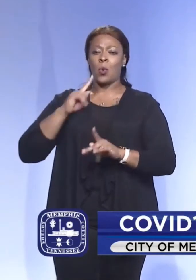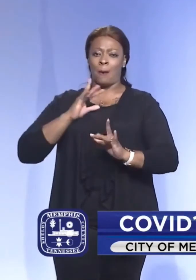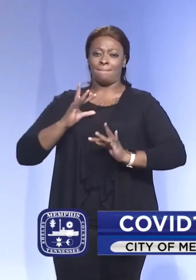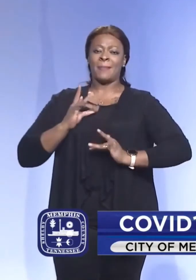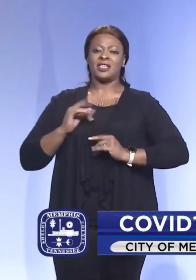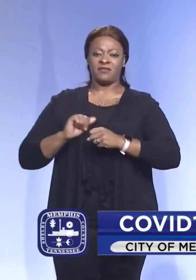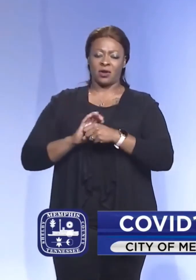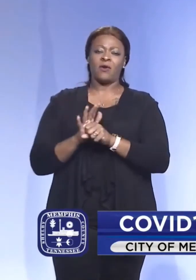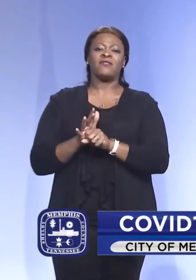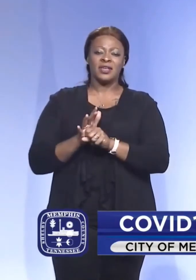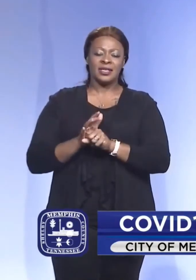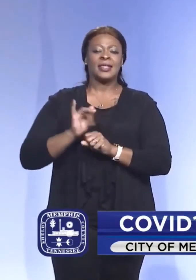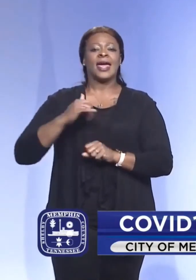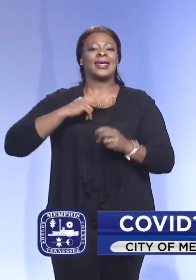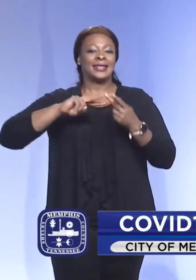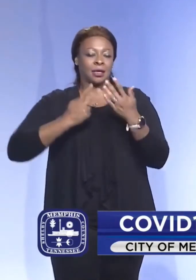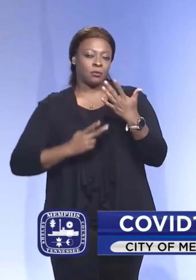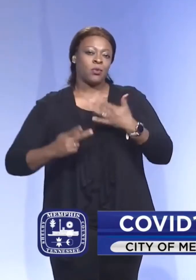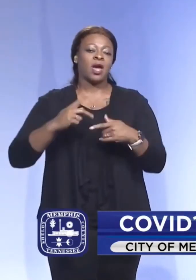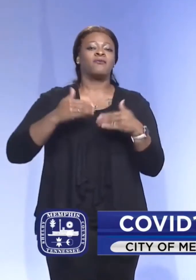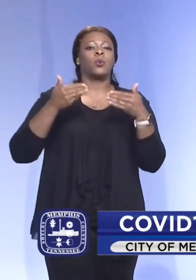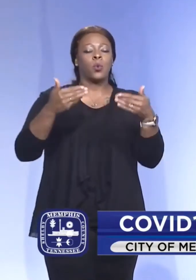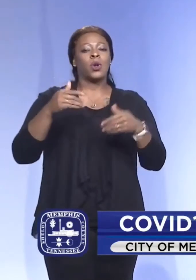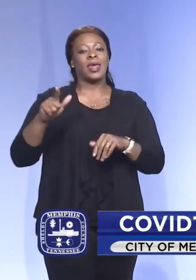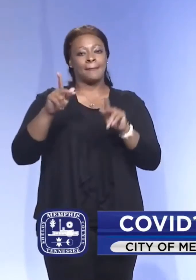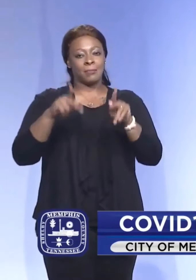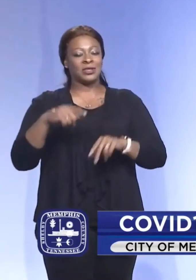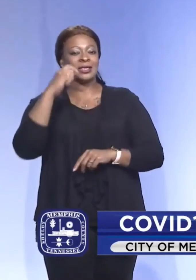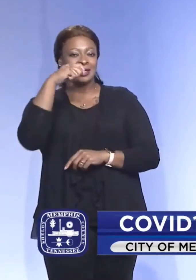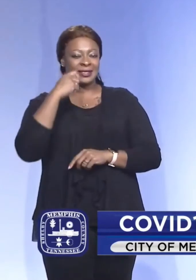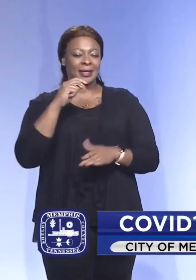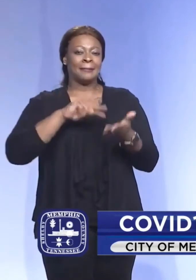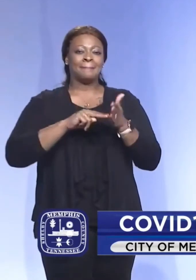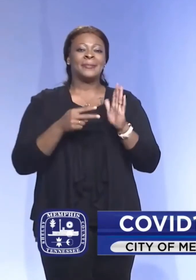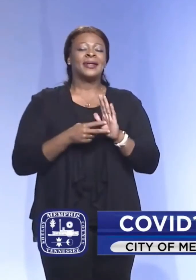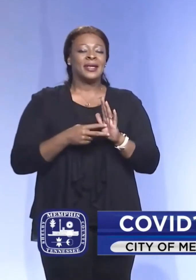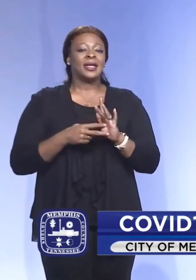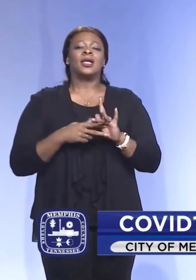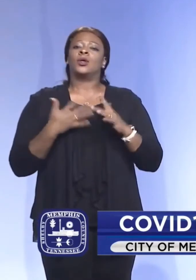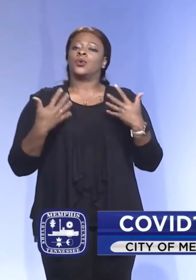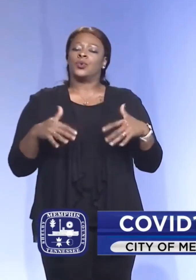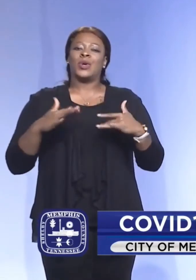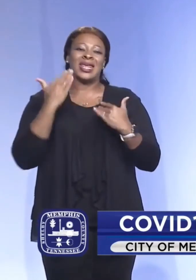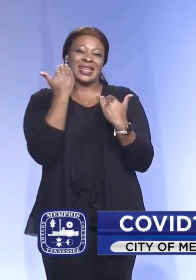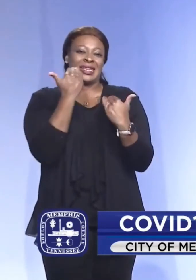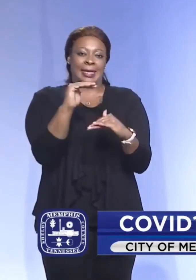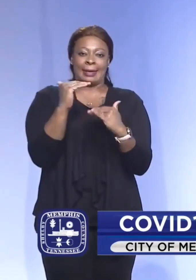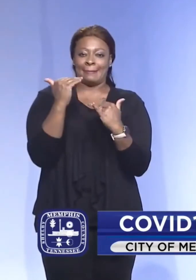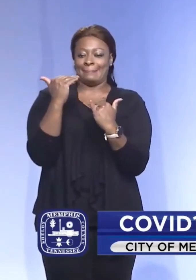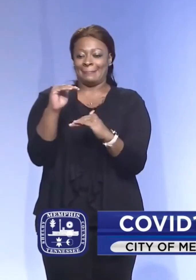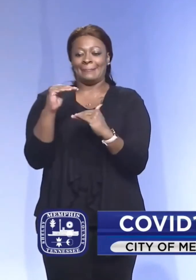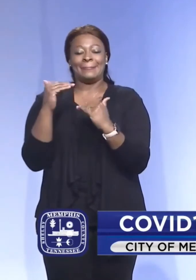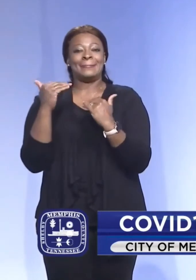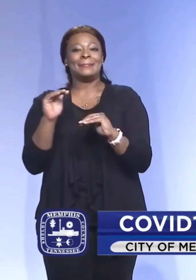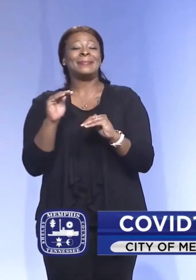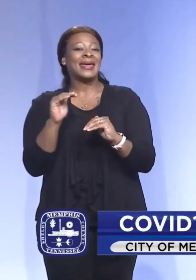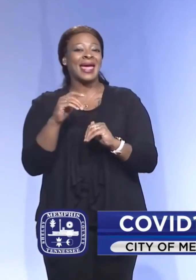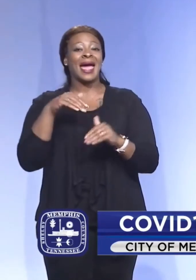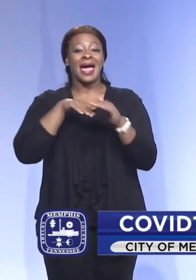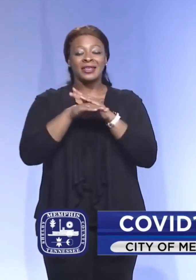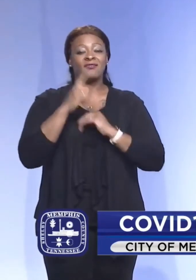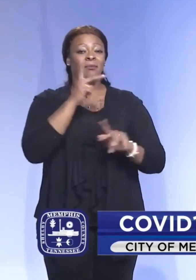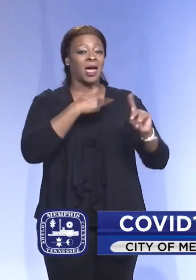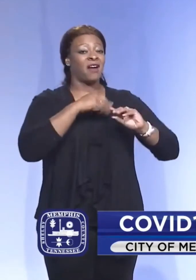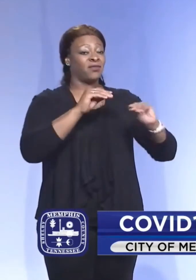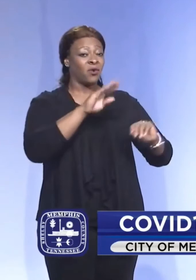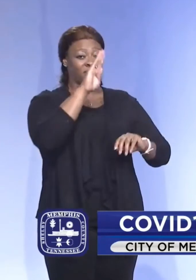COVID. That will be our second priority to try to get in. That means that there is incredibly limited access for asymptomatic testing.